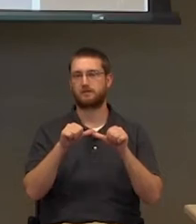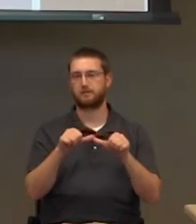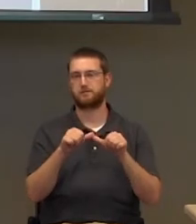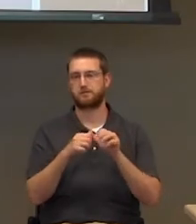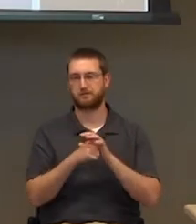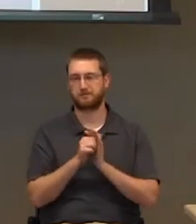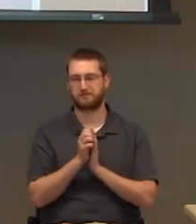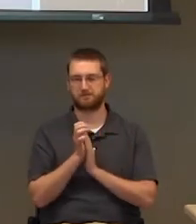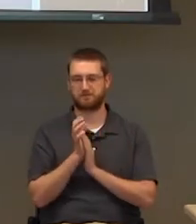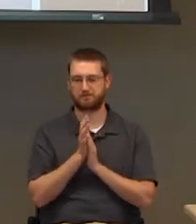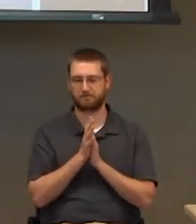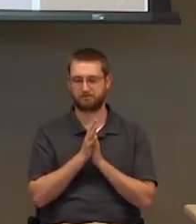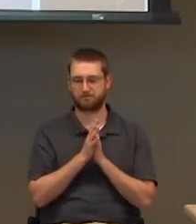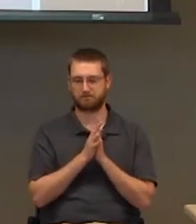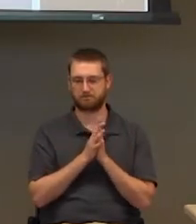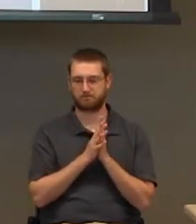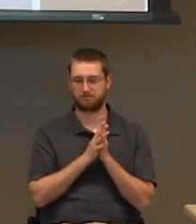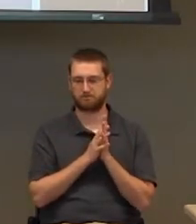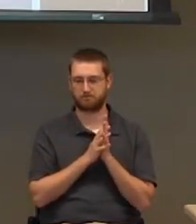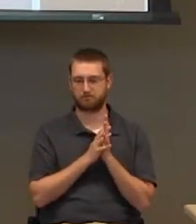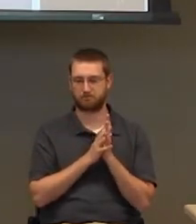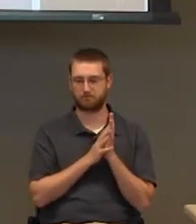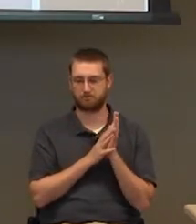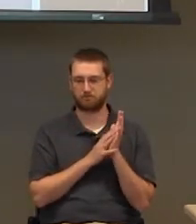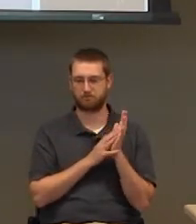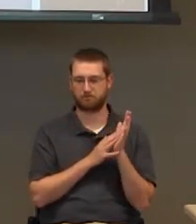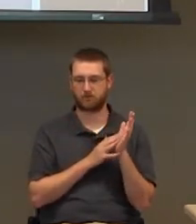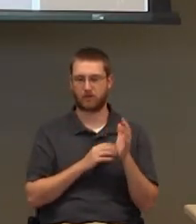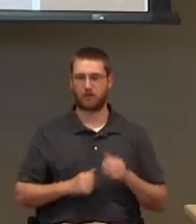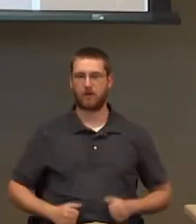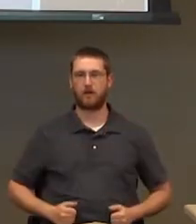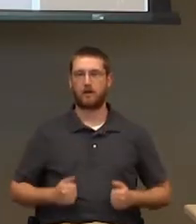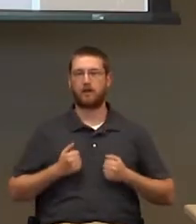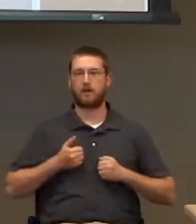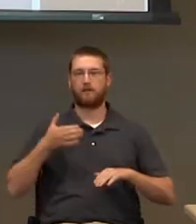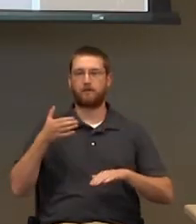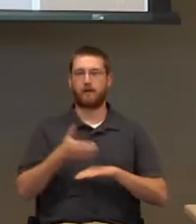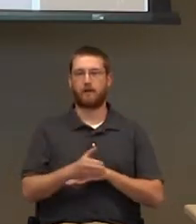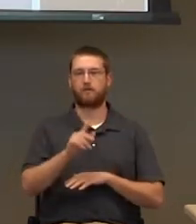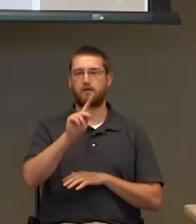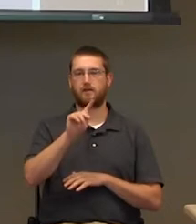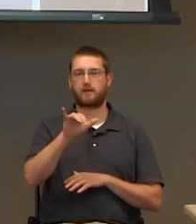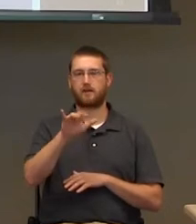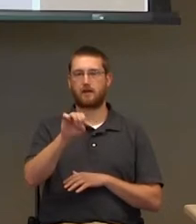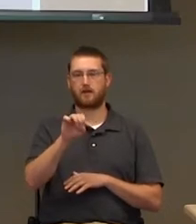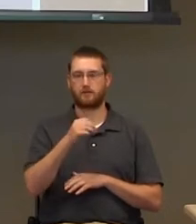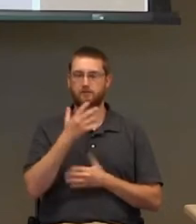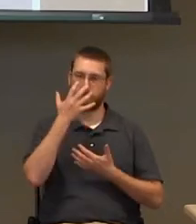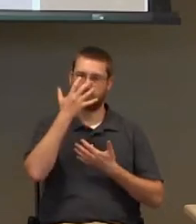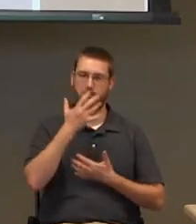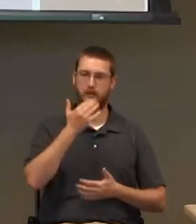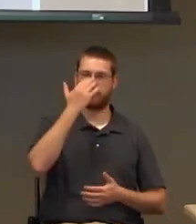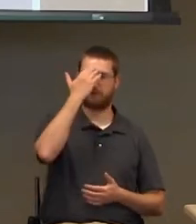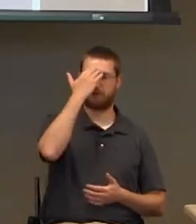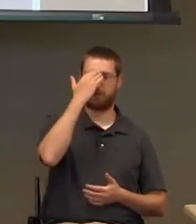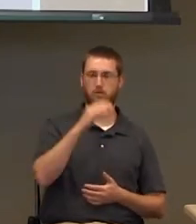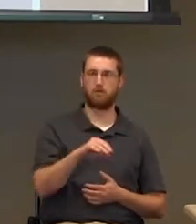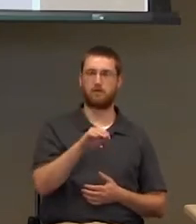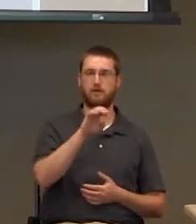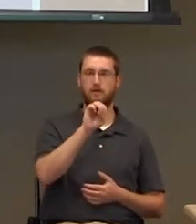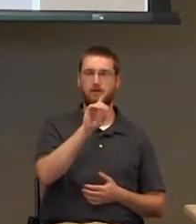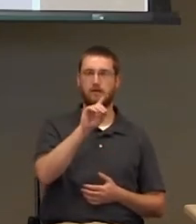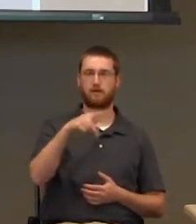talking. So the recommended approach, life after Kyle. I know it's tragic. I'm sure the EDP will fund